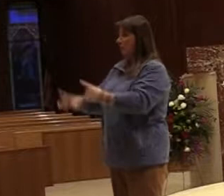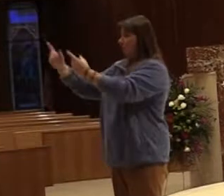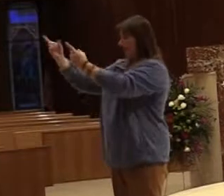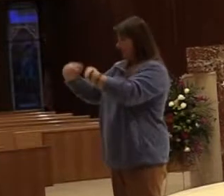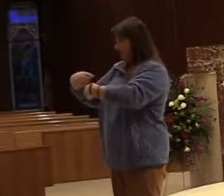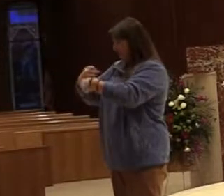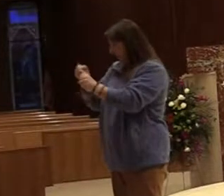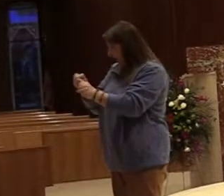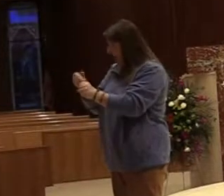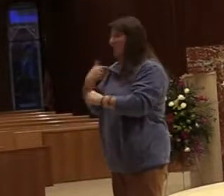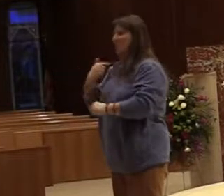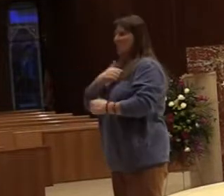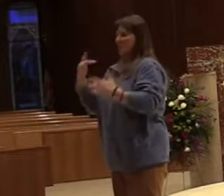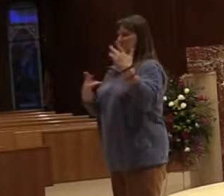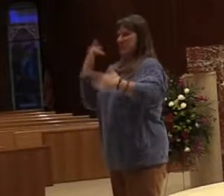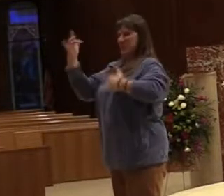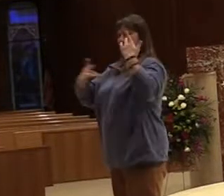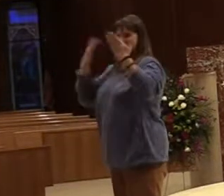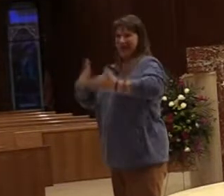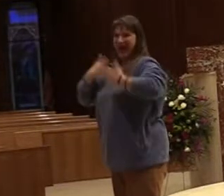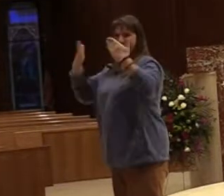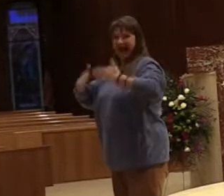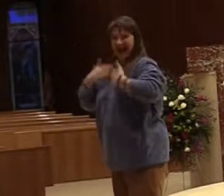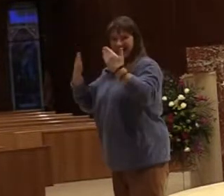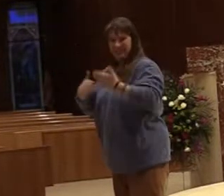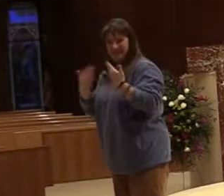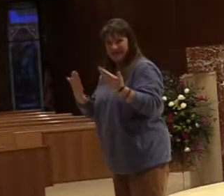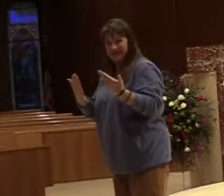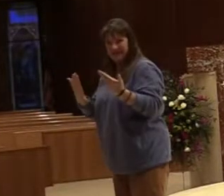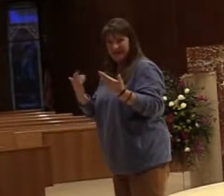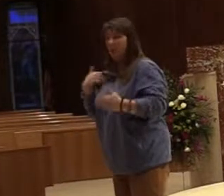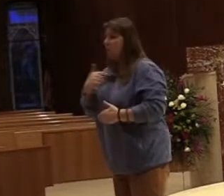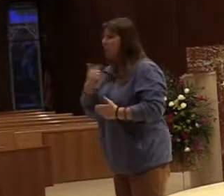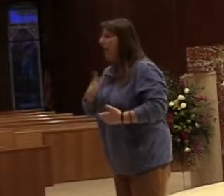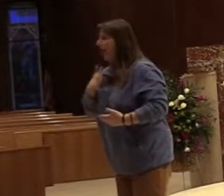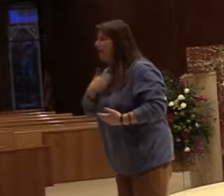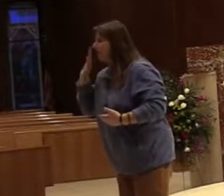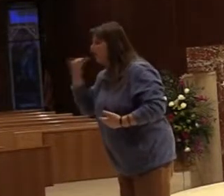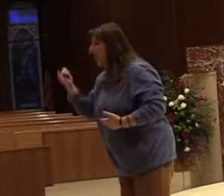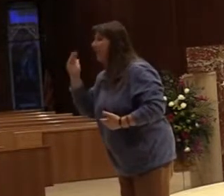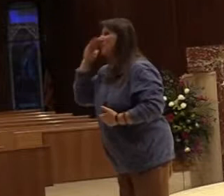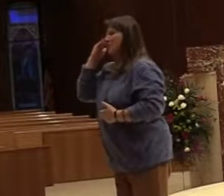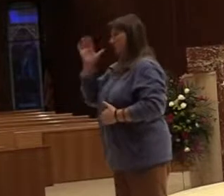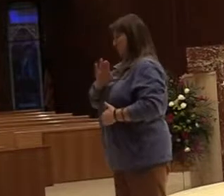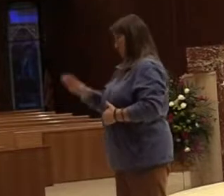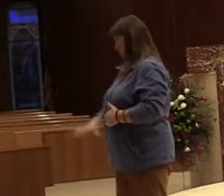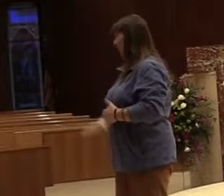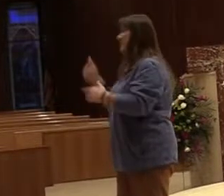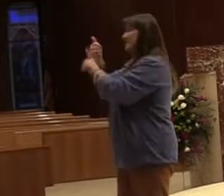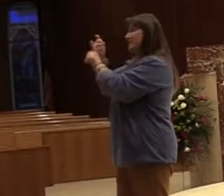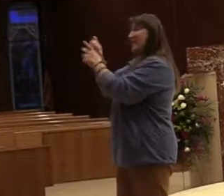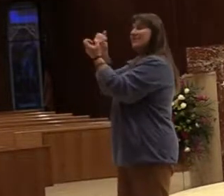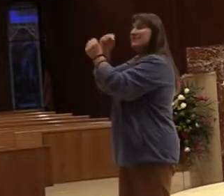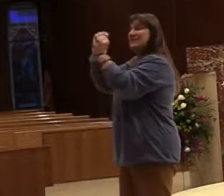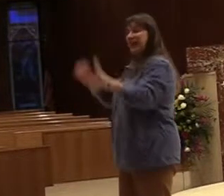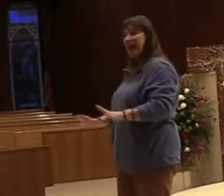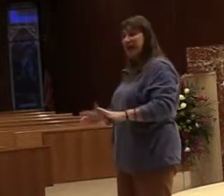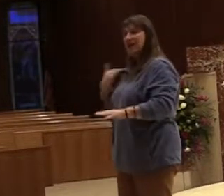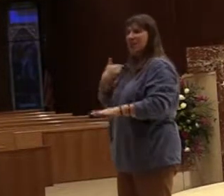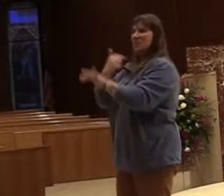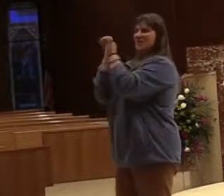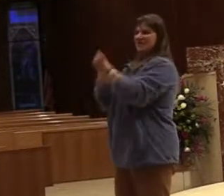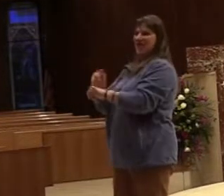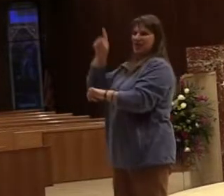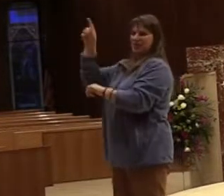That we can rejoice and be glad in it because we know Christ is the Messiah, and we follow his will on earth. When